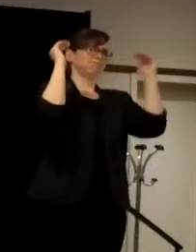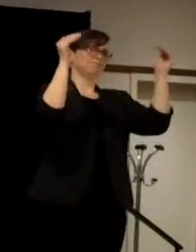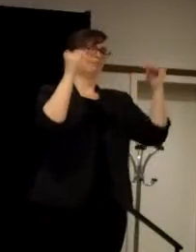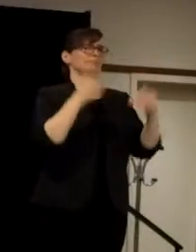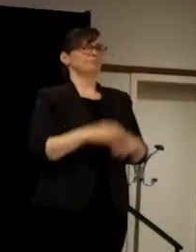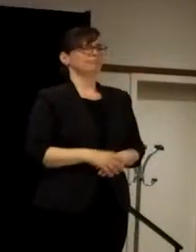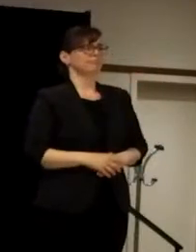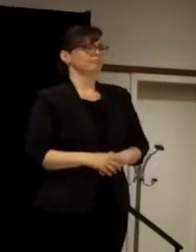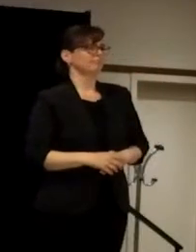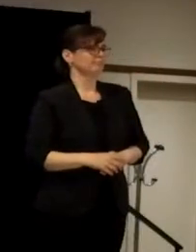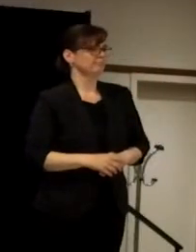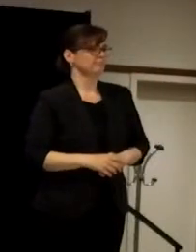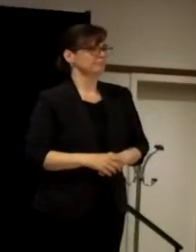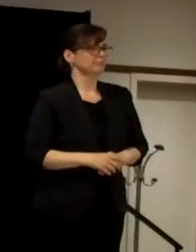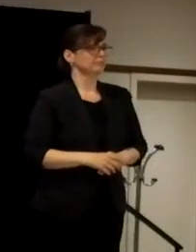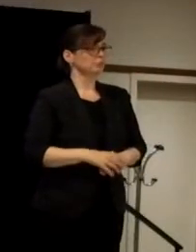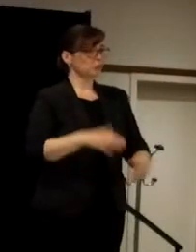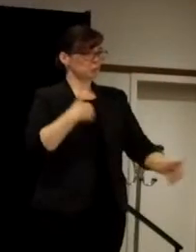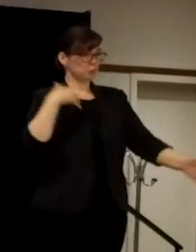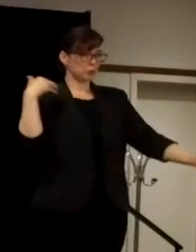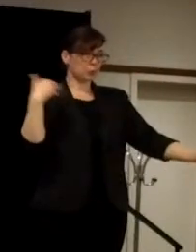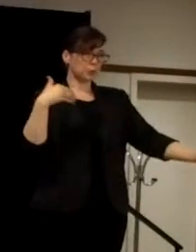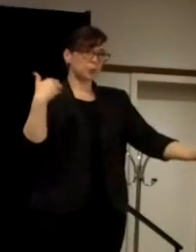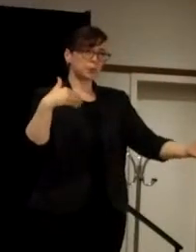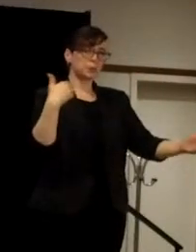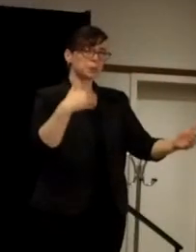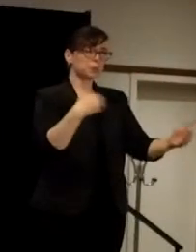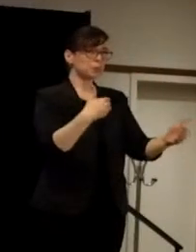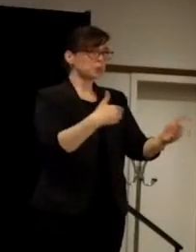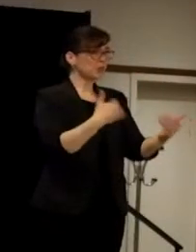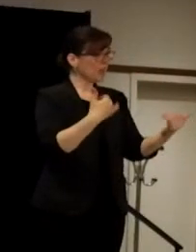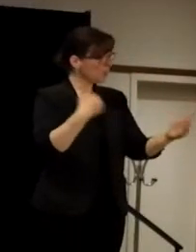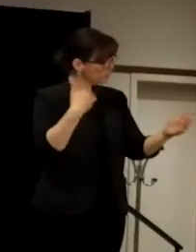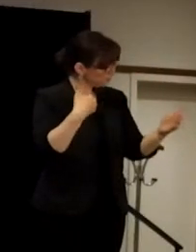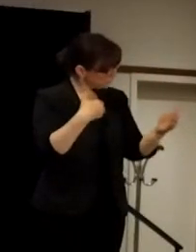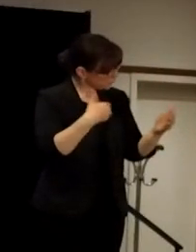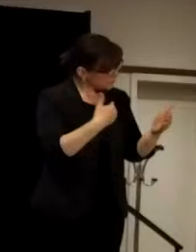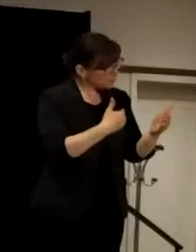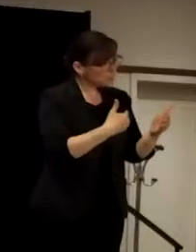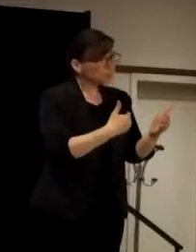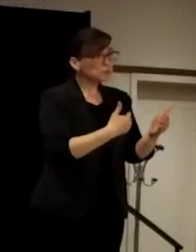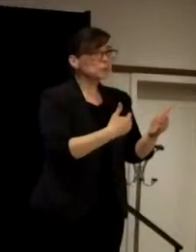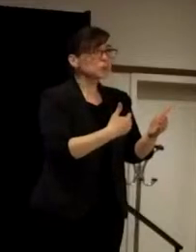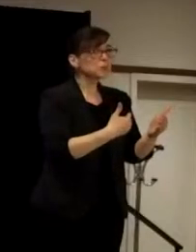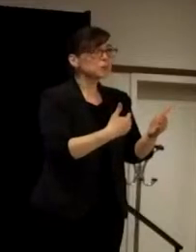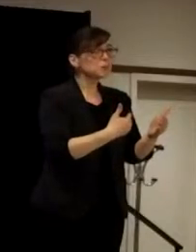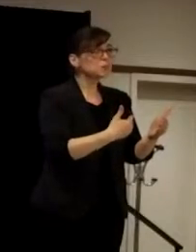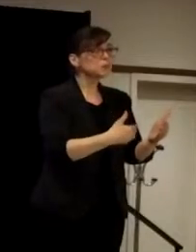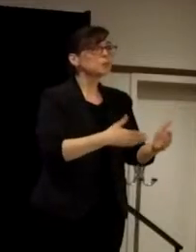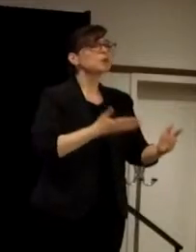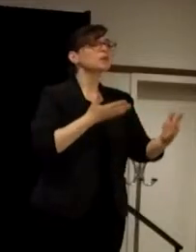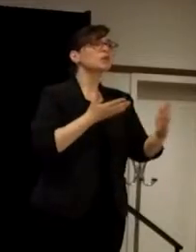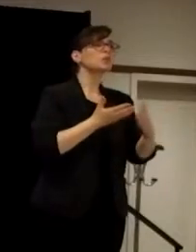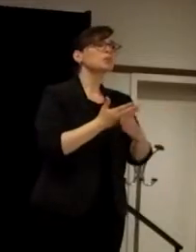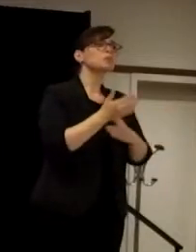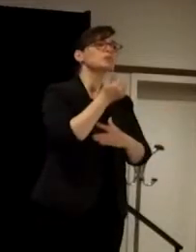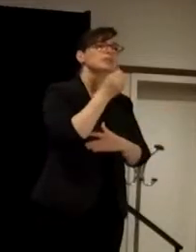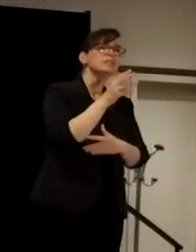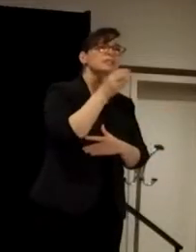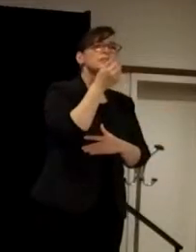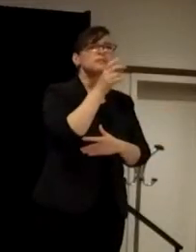we're, closely getting to the point where once we get through 16 and